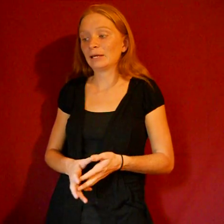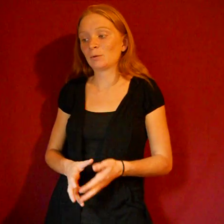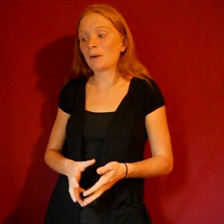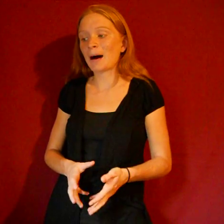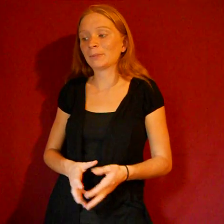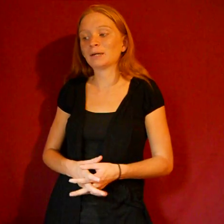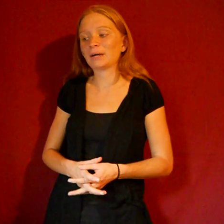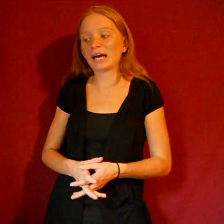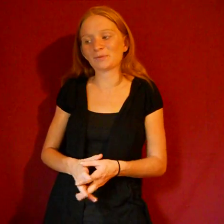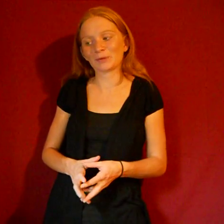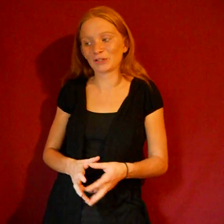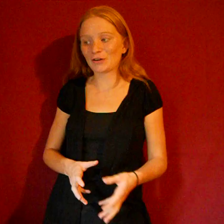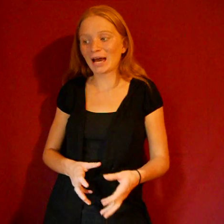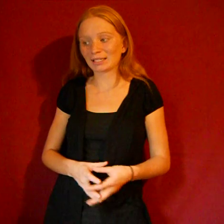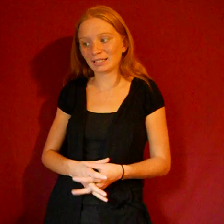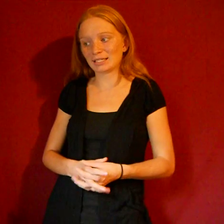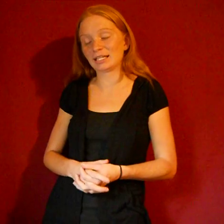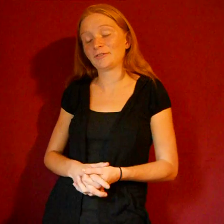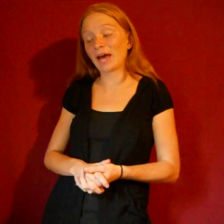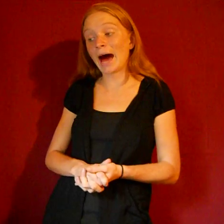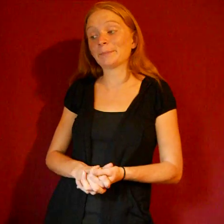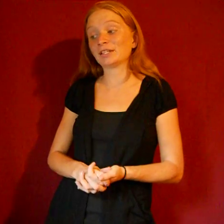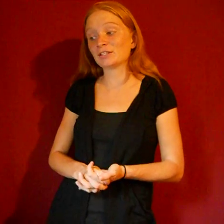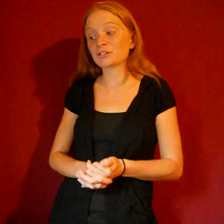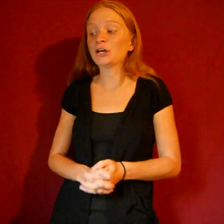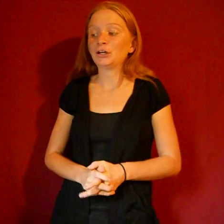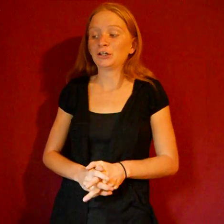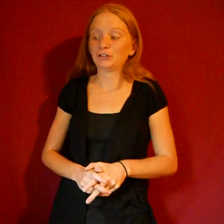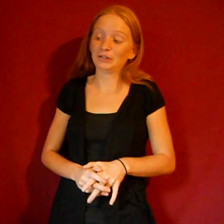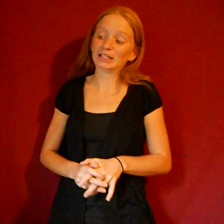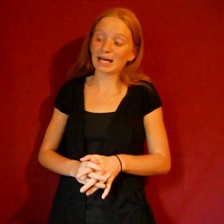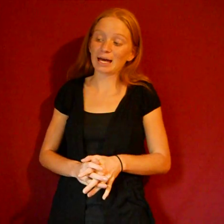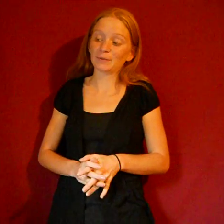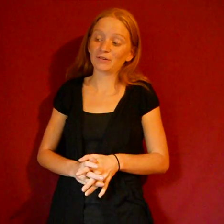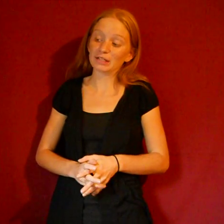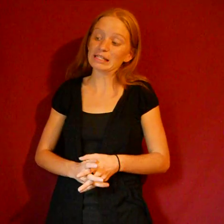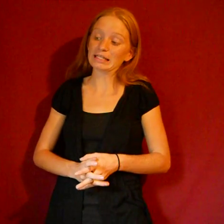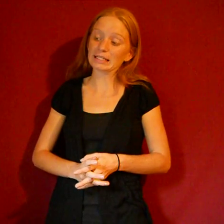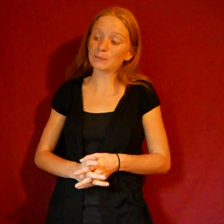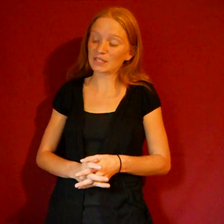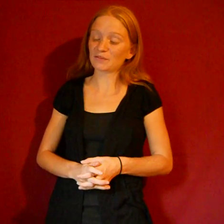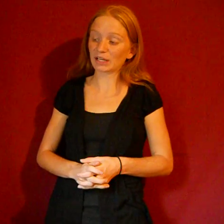will pop up. I haven't really tracked it to see if it happens during a time of the season specifically.